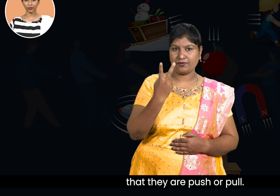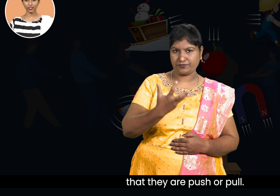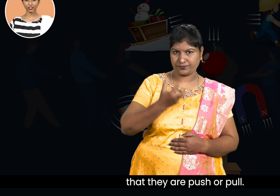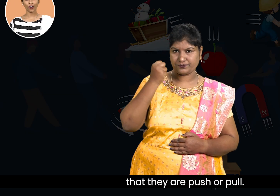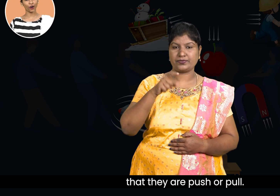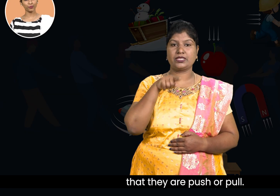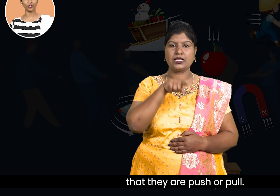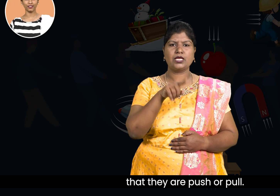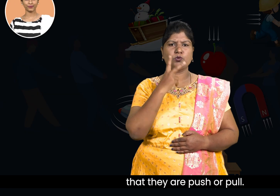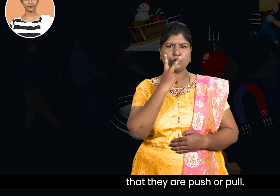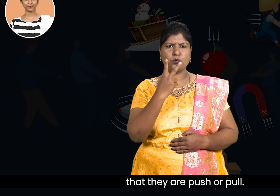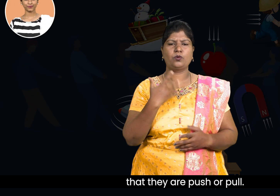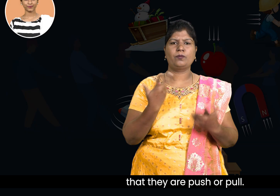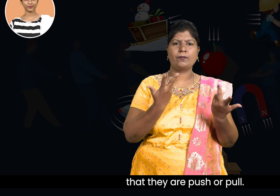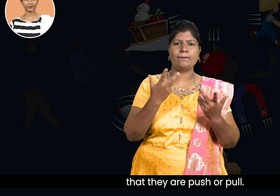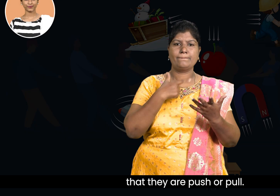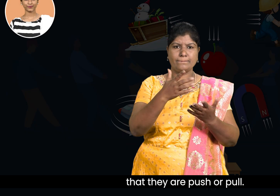are push or pull.